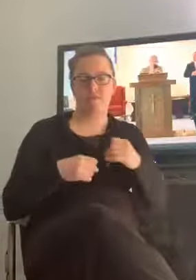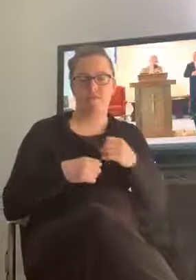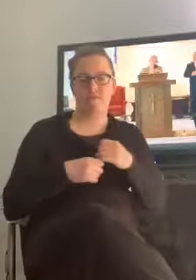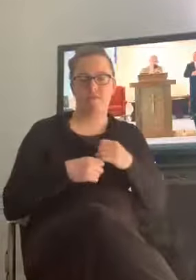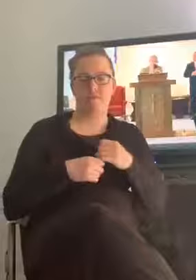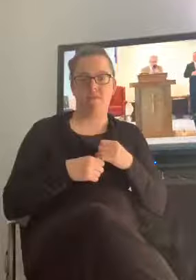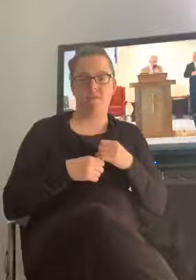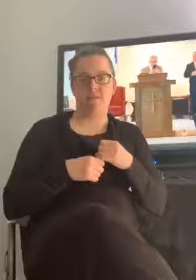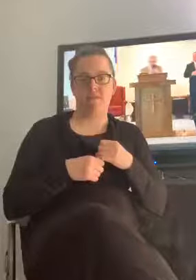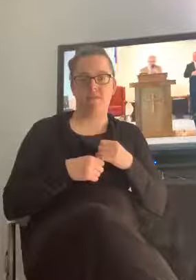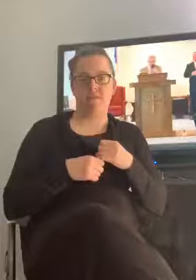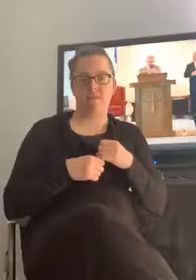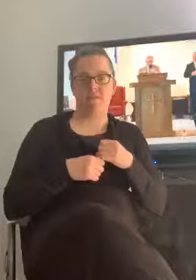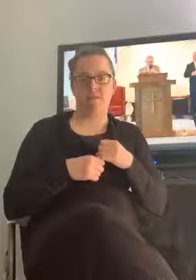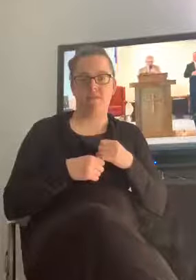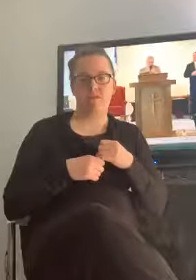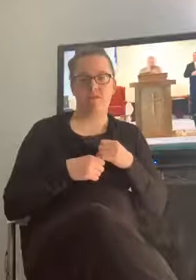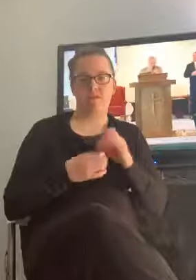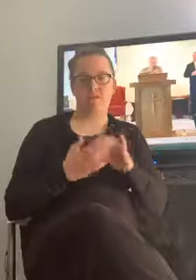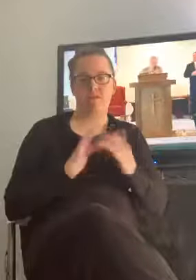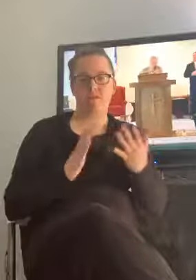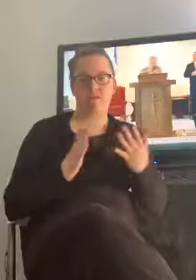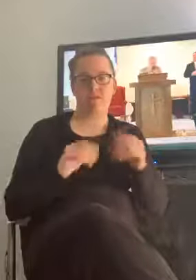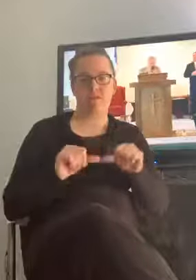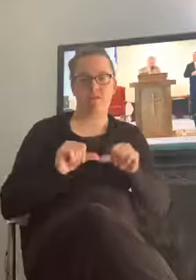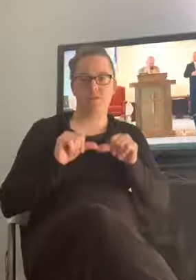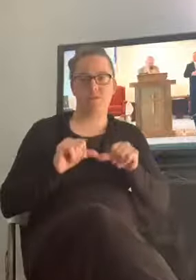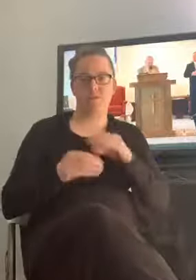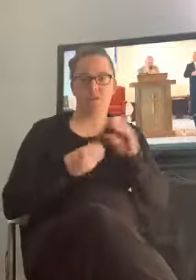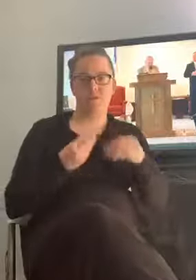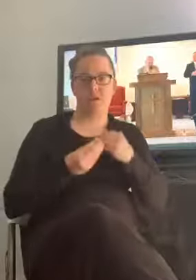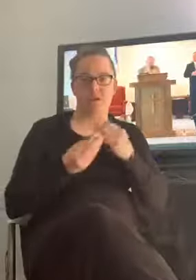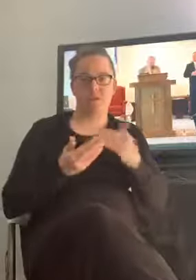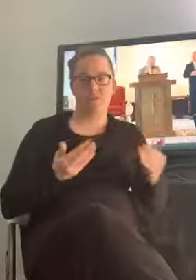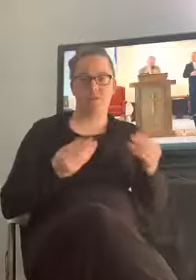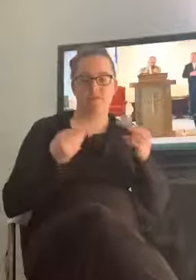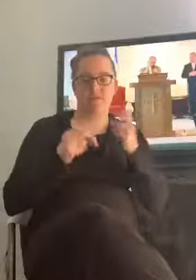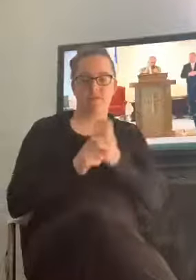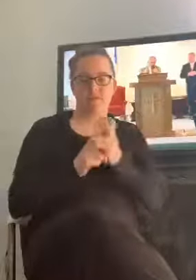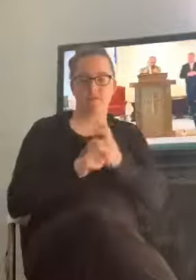on. When things get hard, just keep the faith.